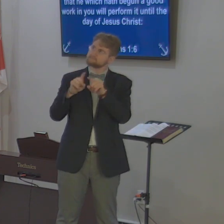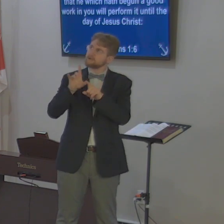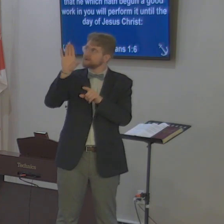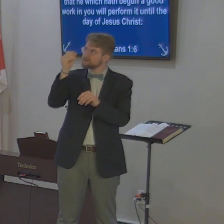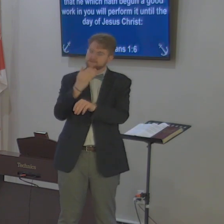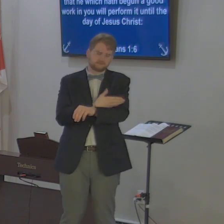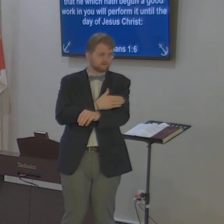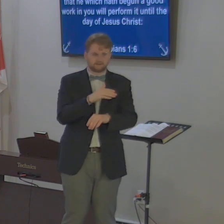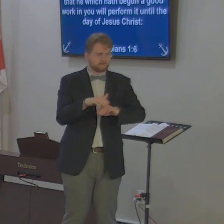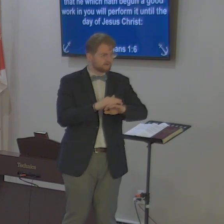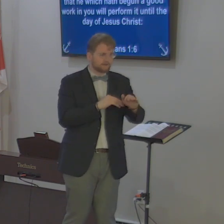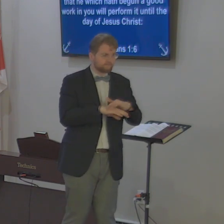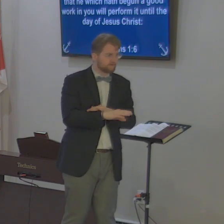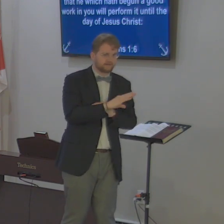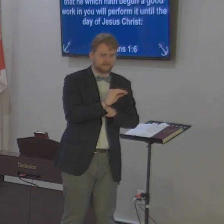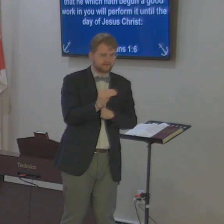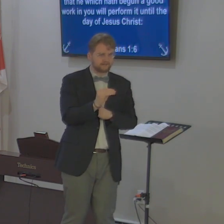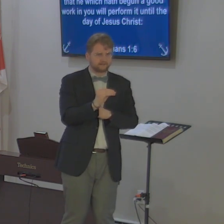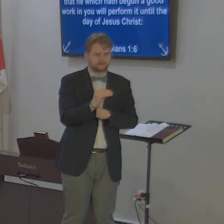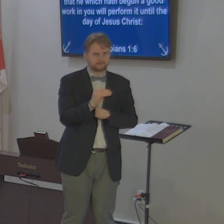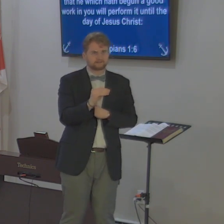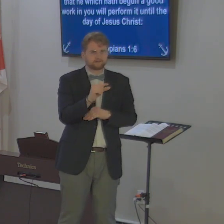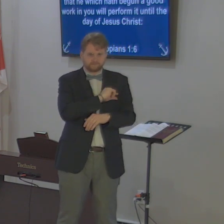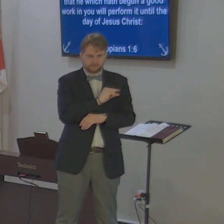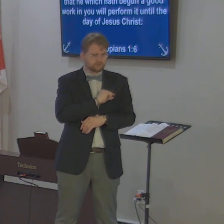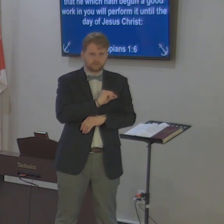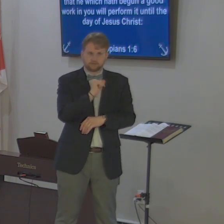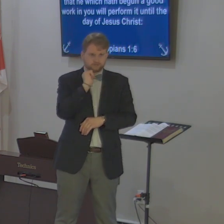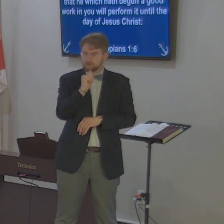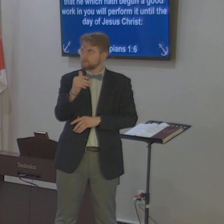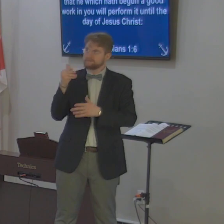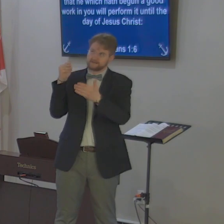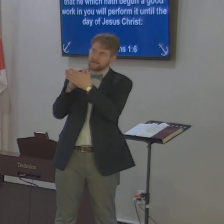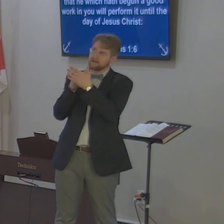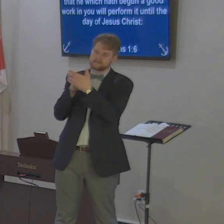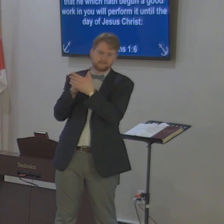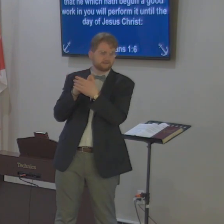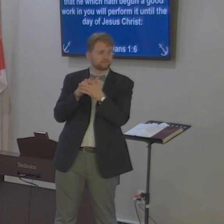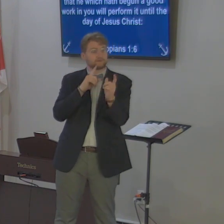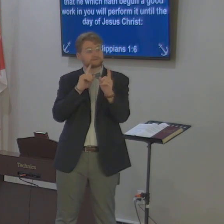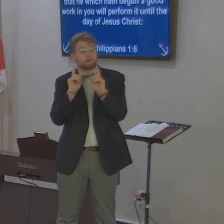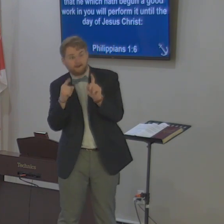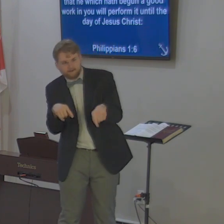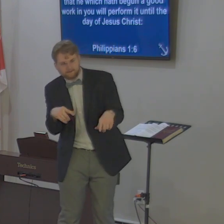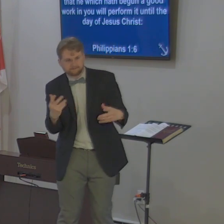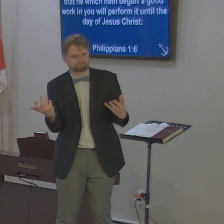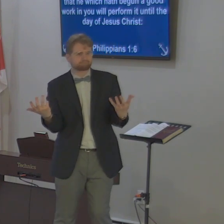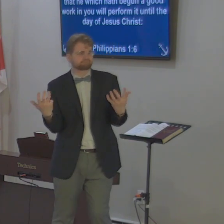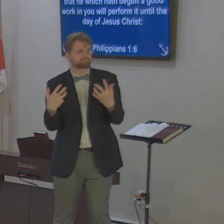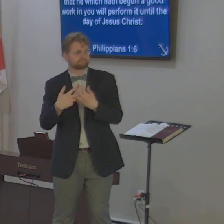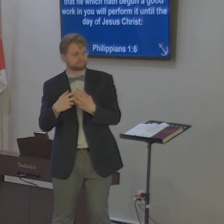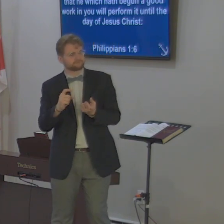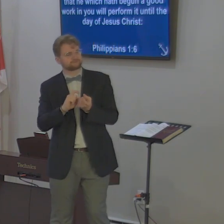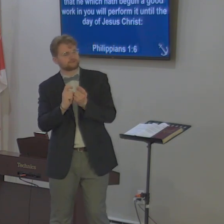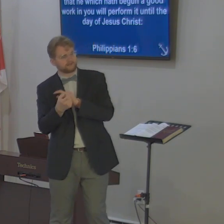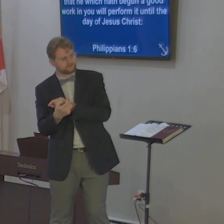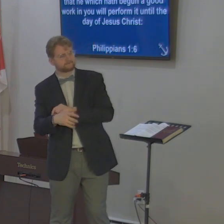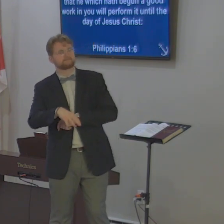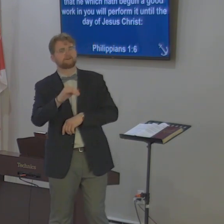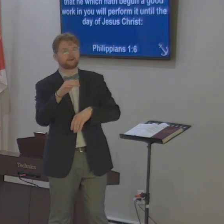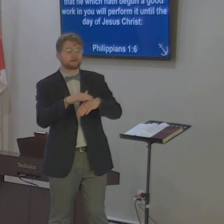conviction, don't kick against it. Respond by succumbing to it for change. Find comfort and